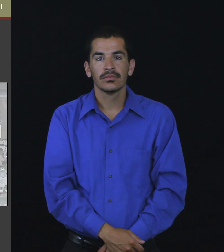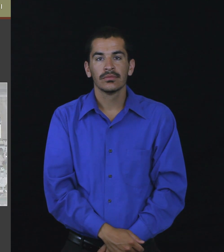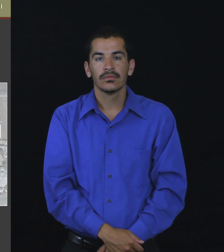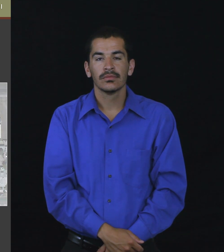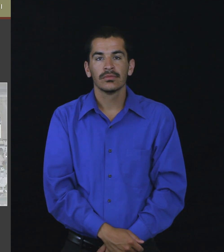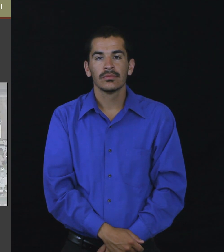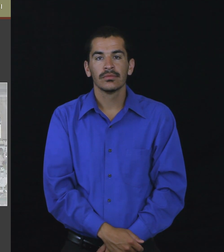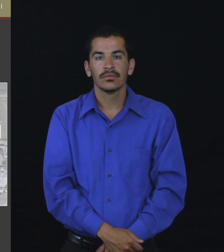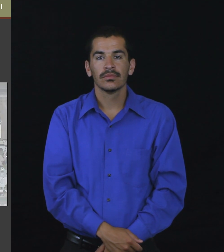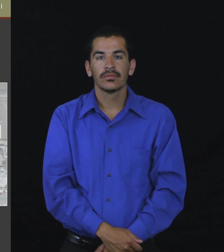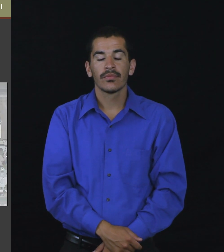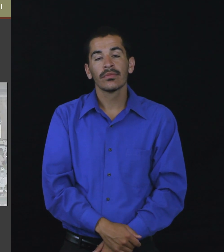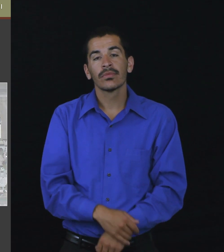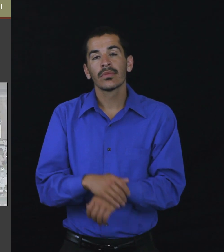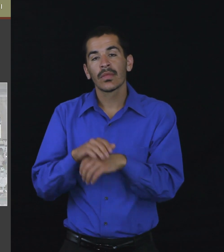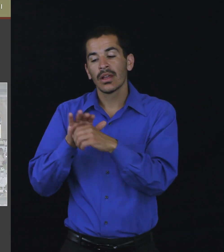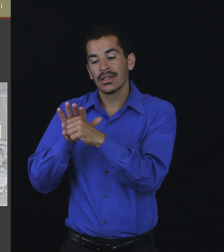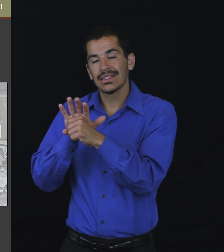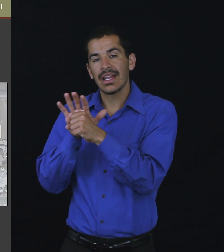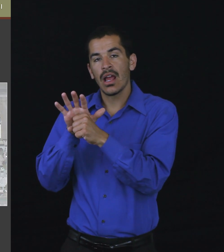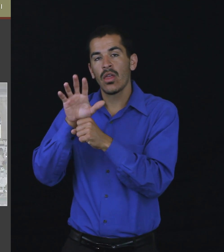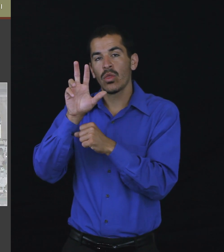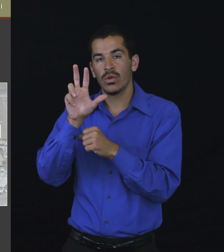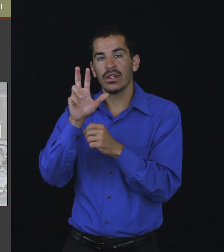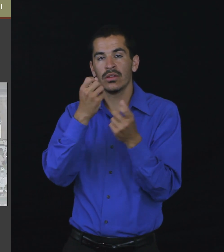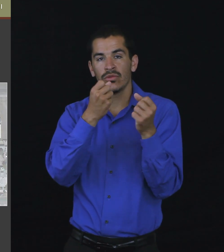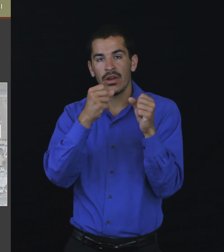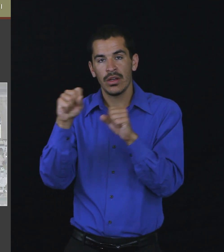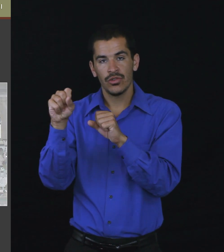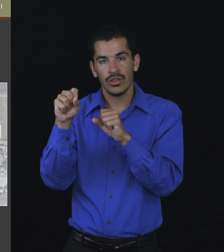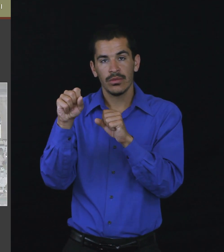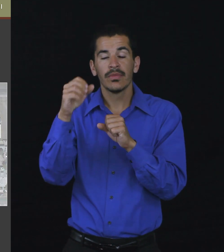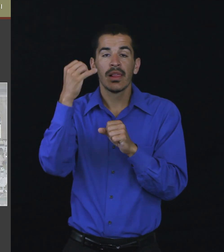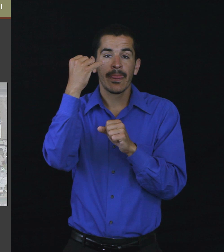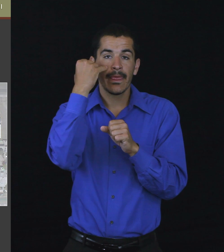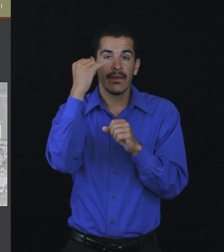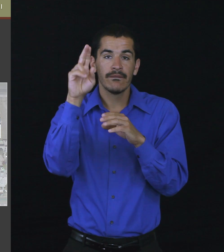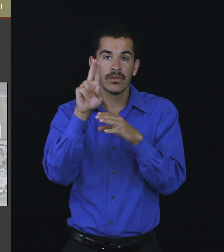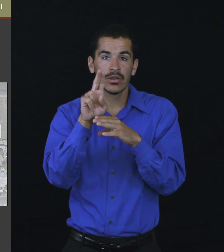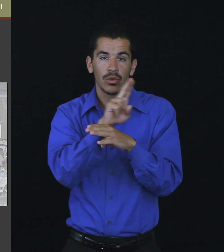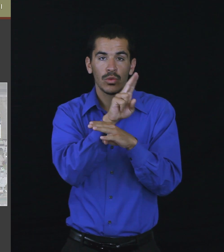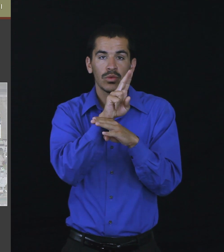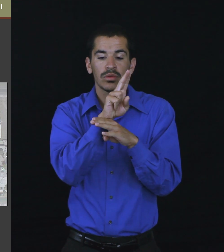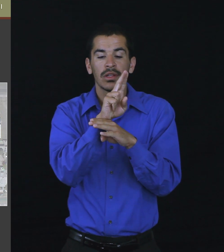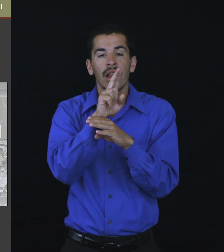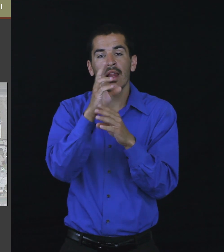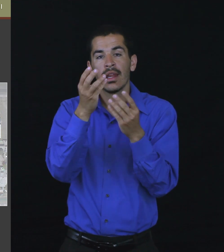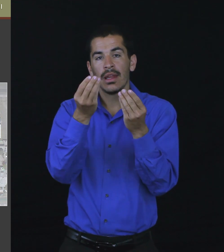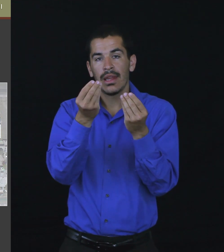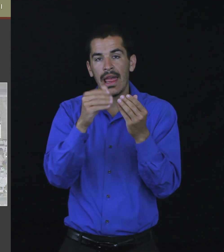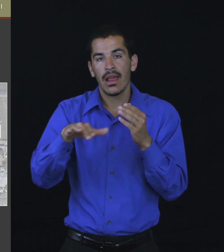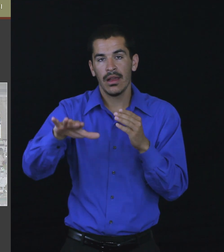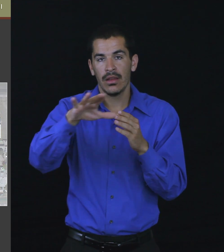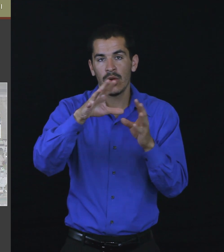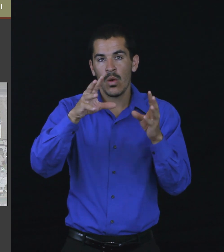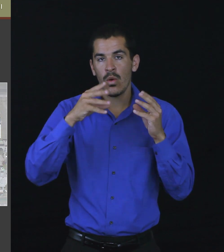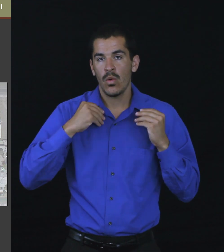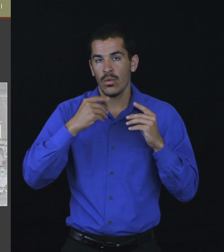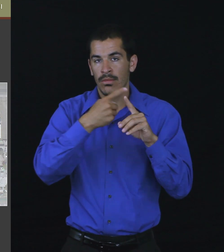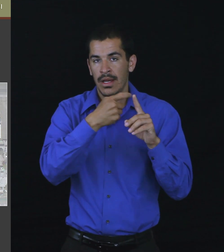Site 3 strategy, using city-owned land at 4th and Cole.